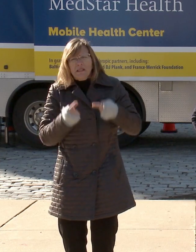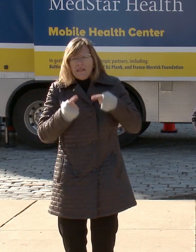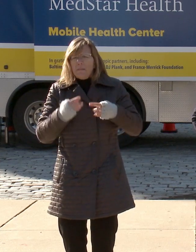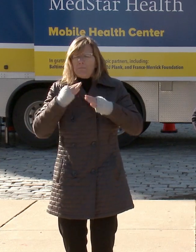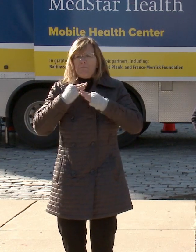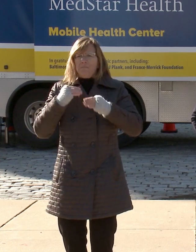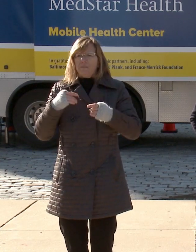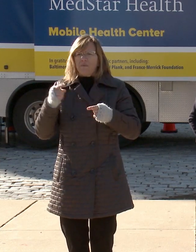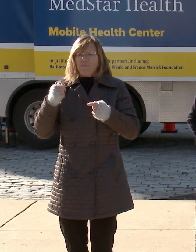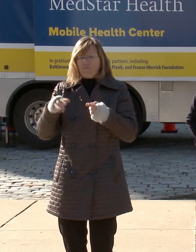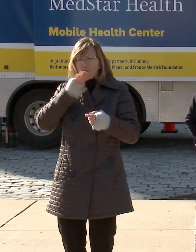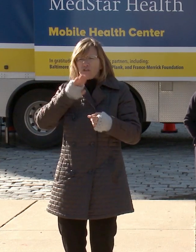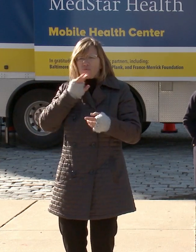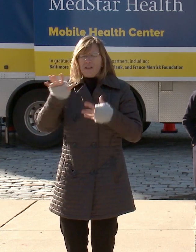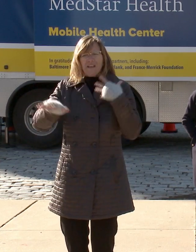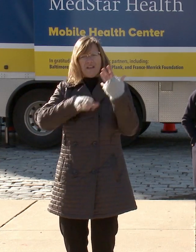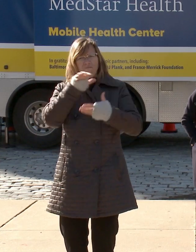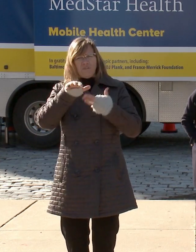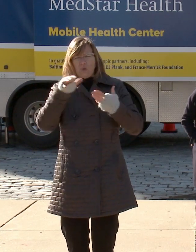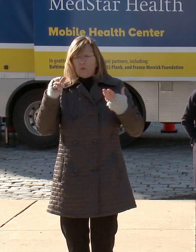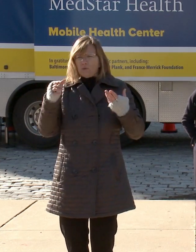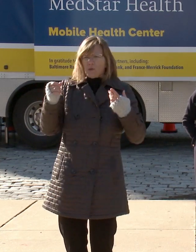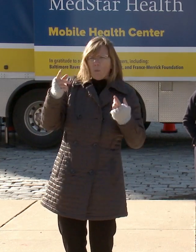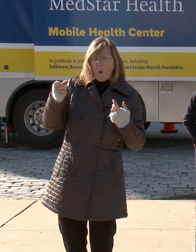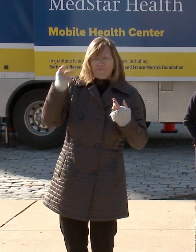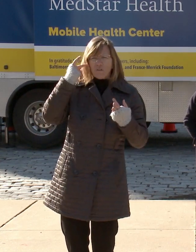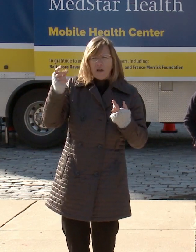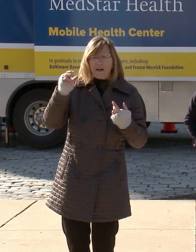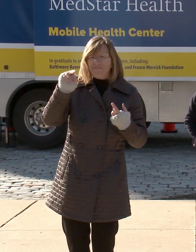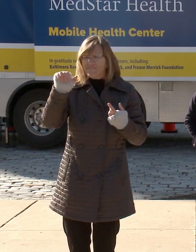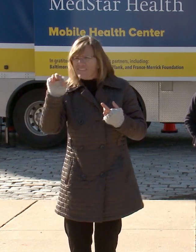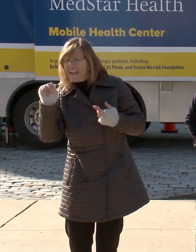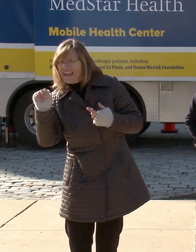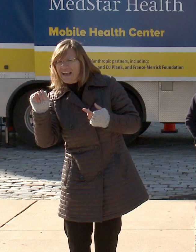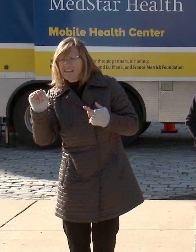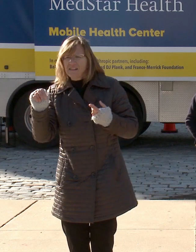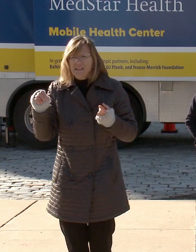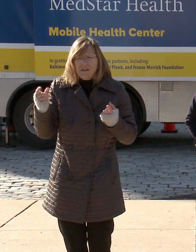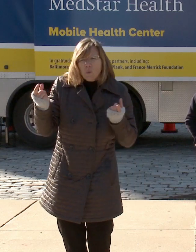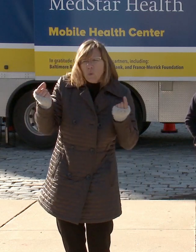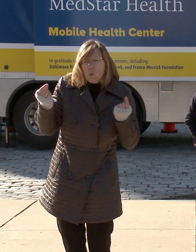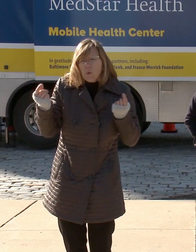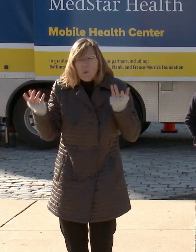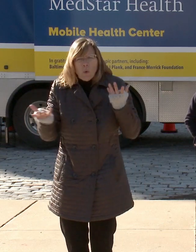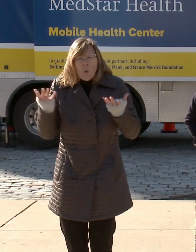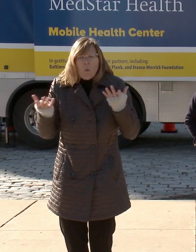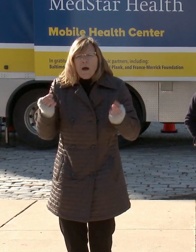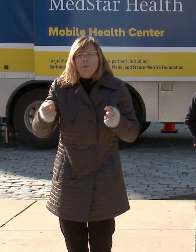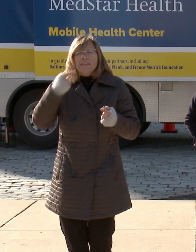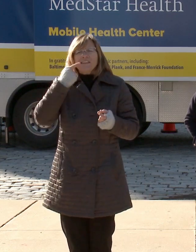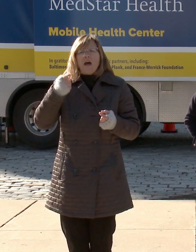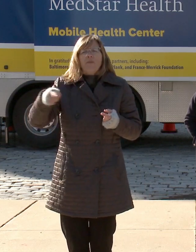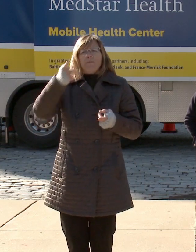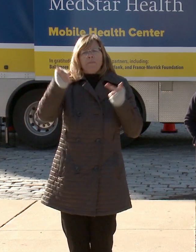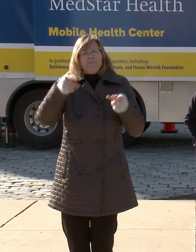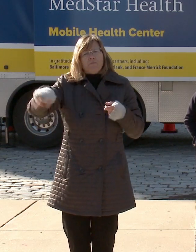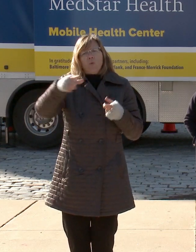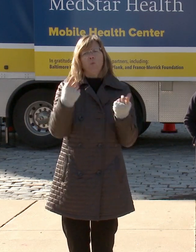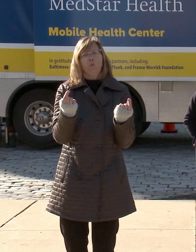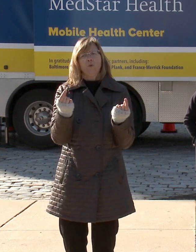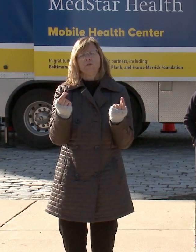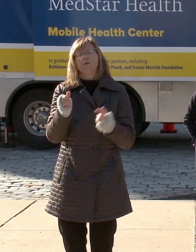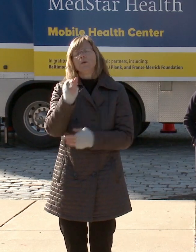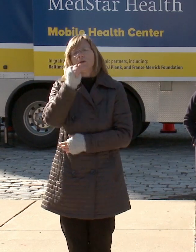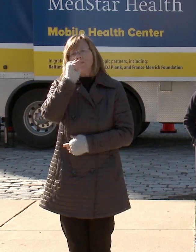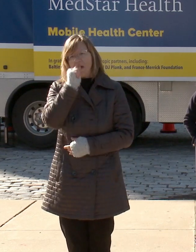of confusion as to do I wait for a van to come to my neighborhood? What would you tell the citizens who are still waiting? Yeah, first thing is to be patient and that we're